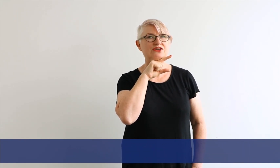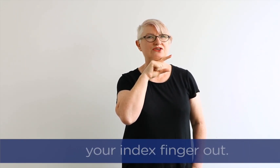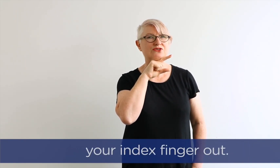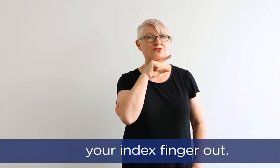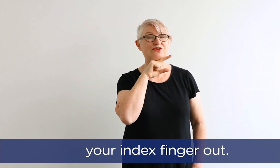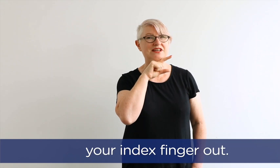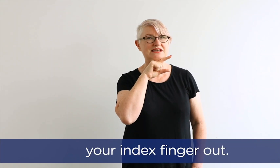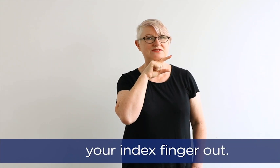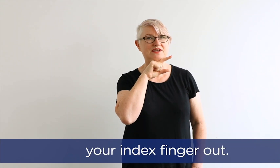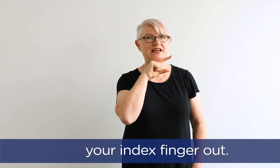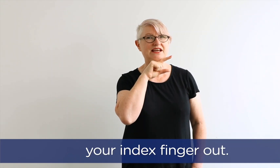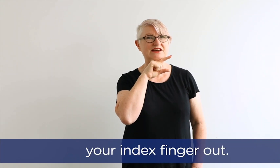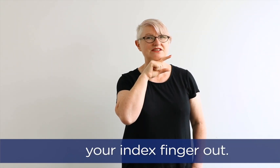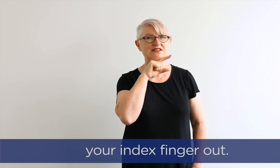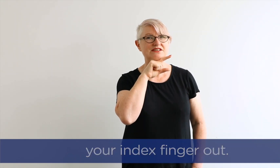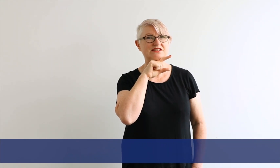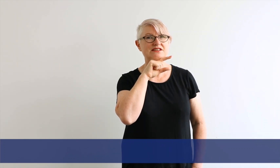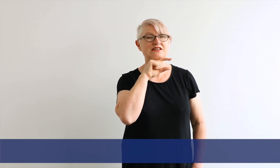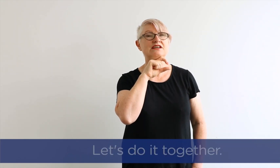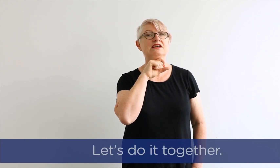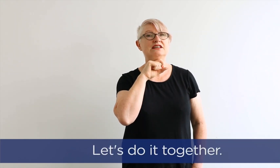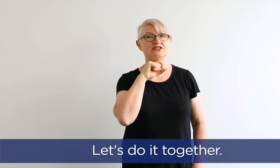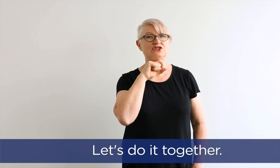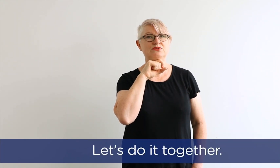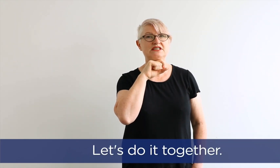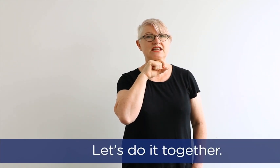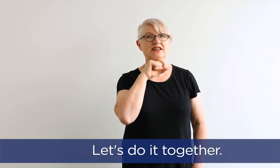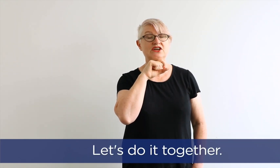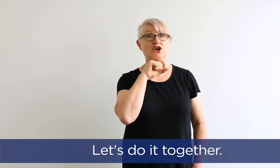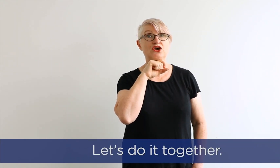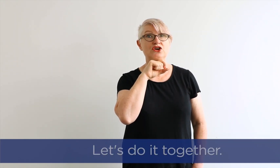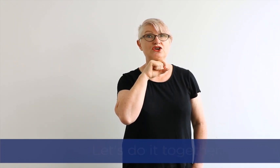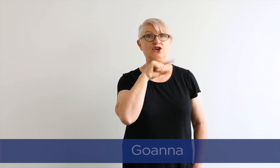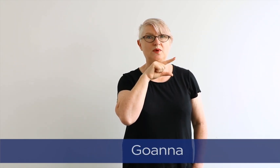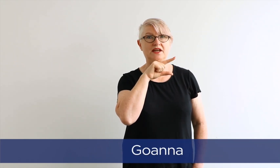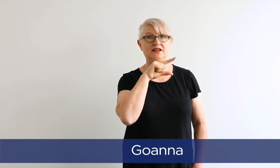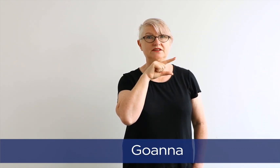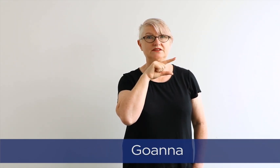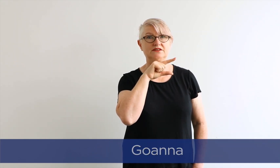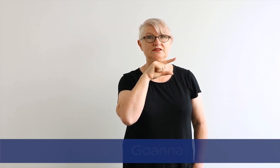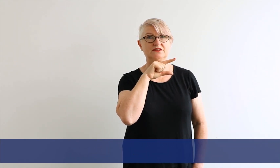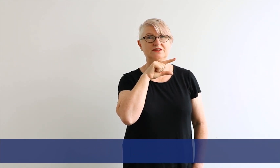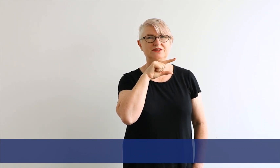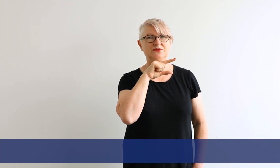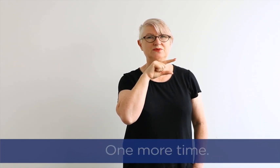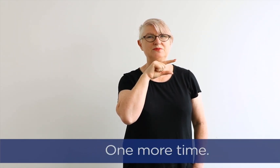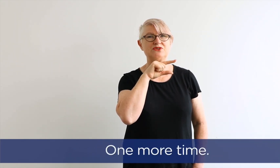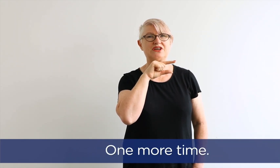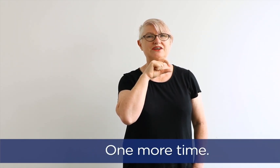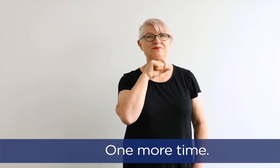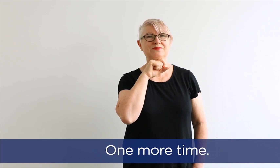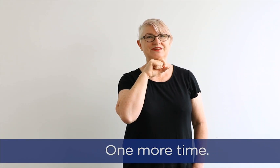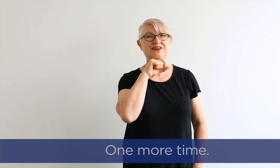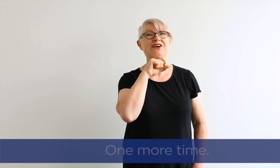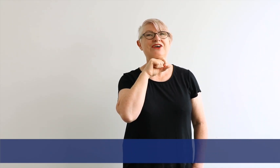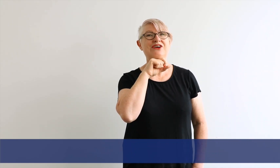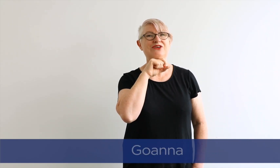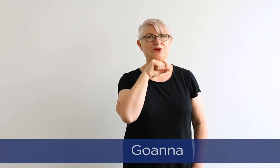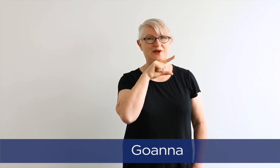your index finger out. Let's do it together. Goanna. One more time. Goanna.